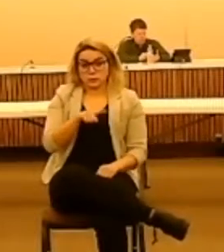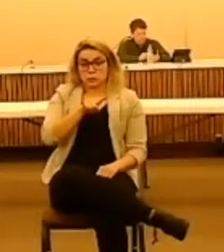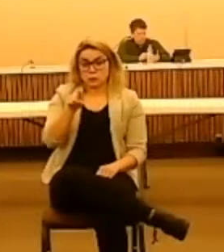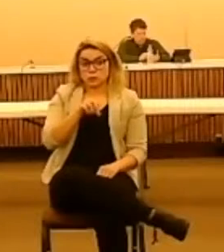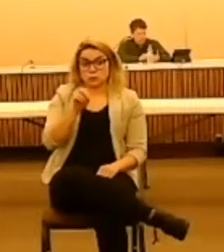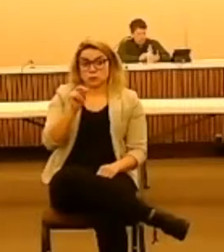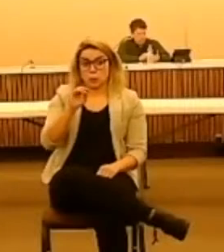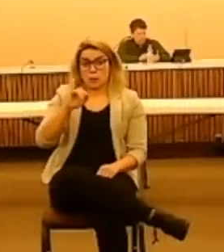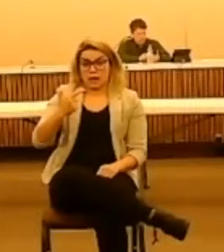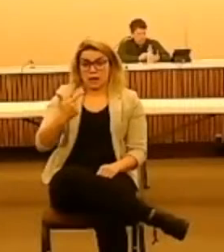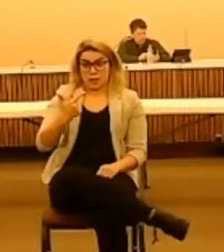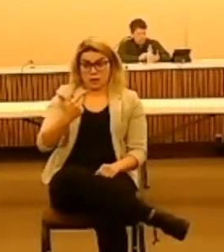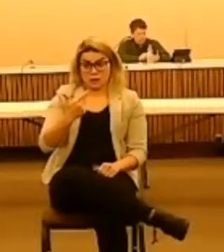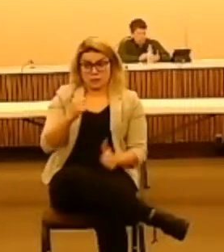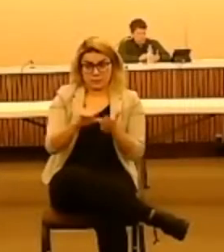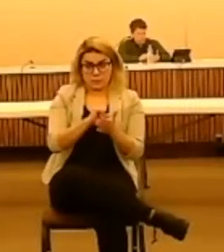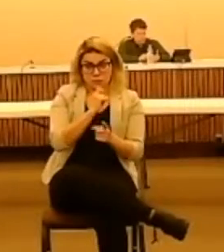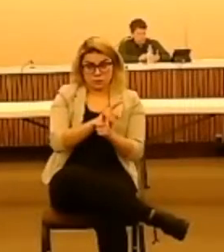Yes.